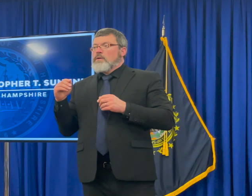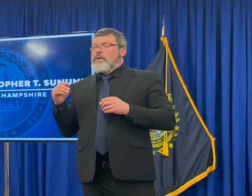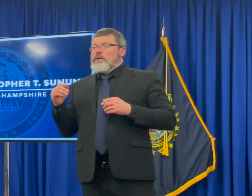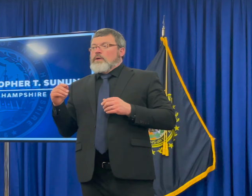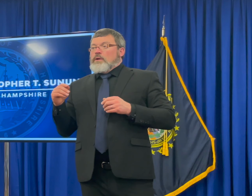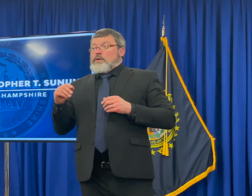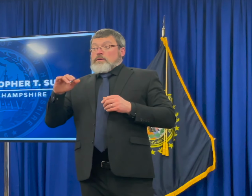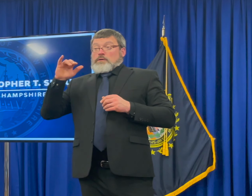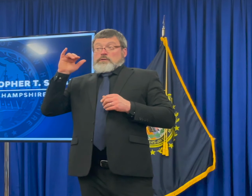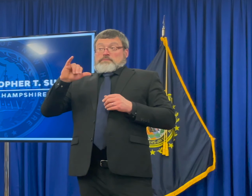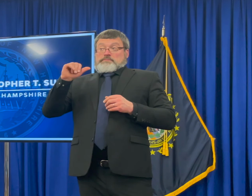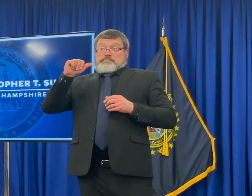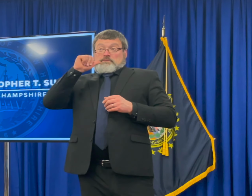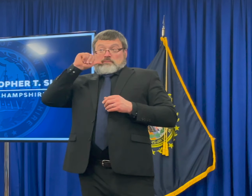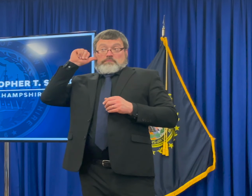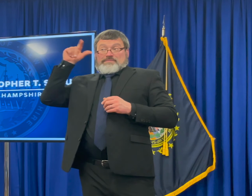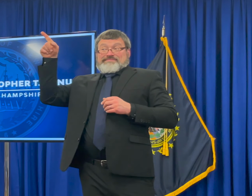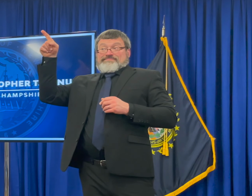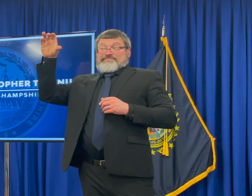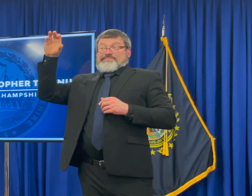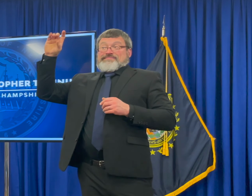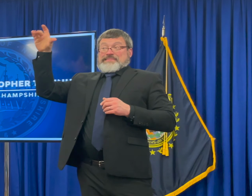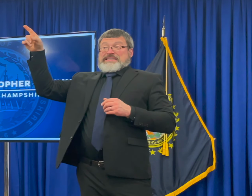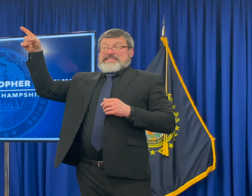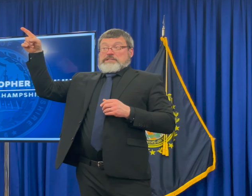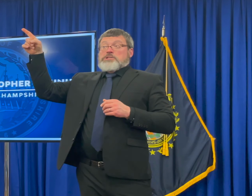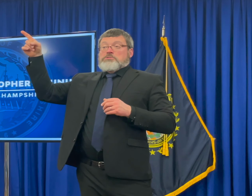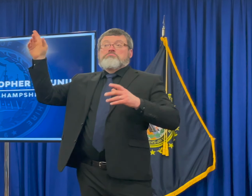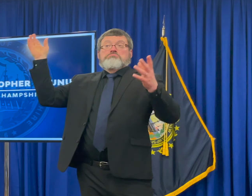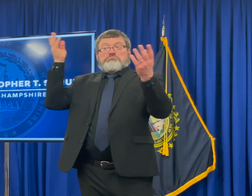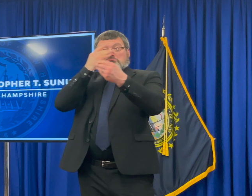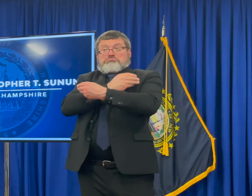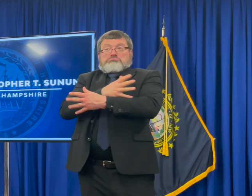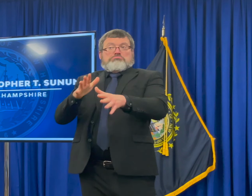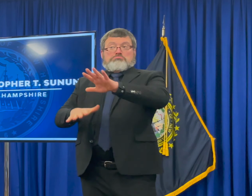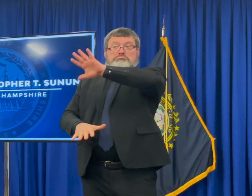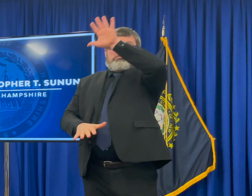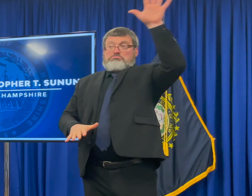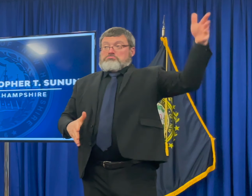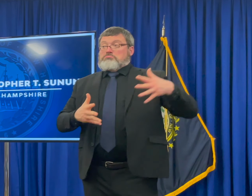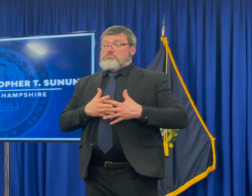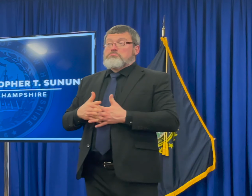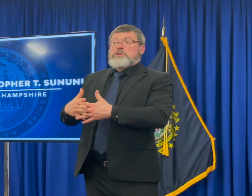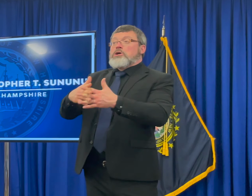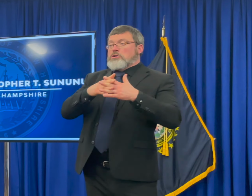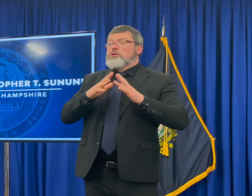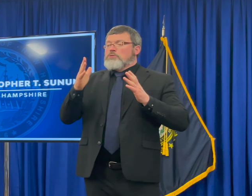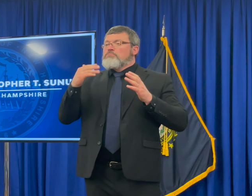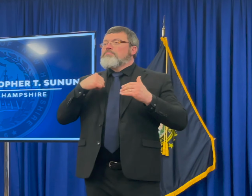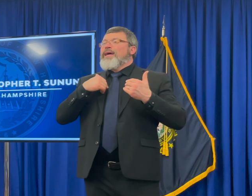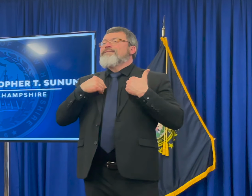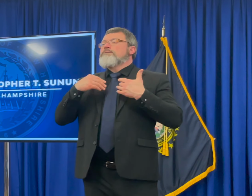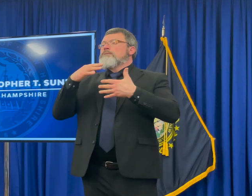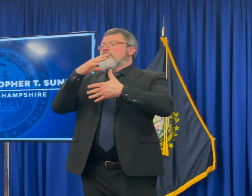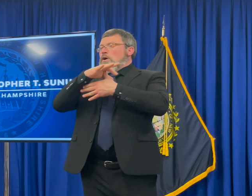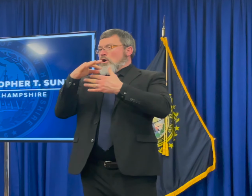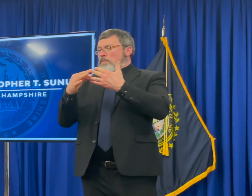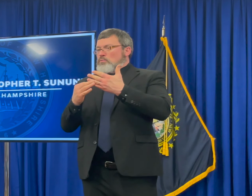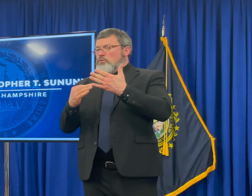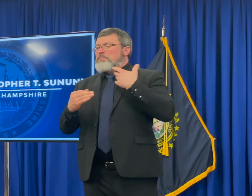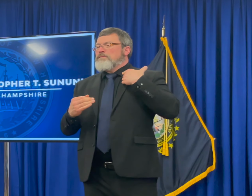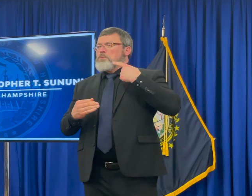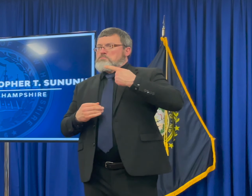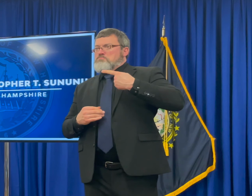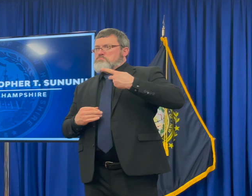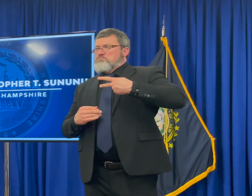gave local and state public health jurisdictions some options for how to decrease the burden